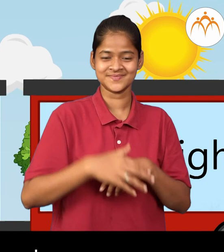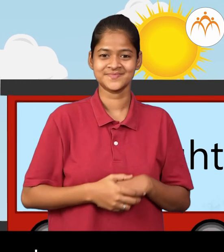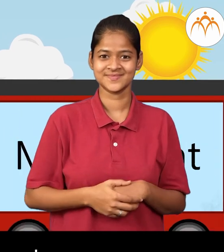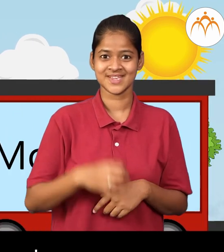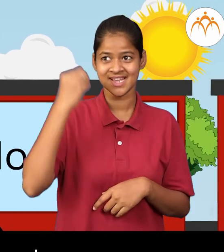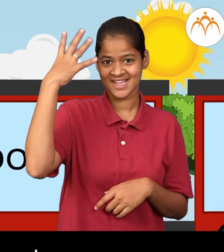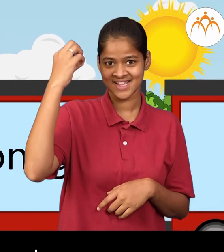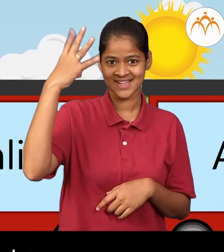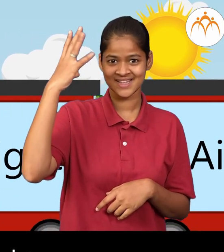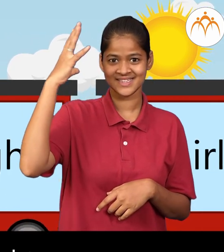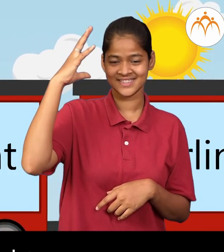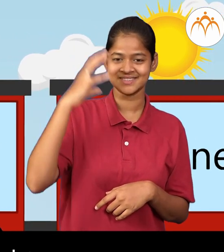skateboard, moonlight,